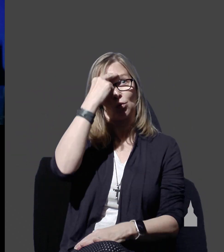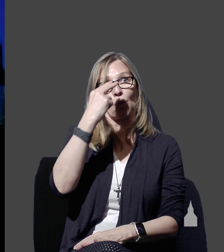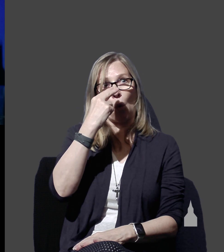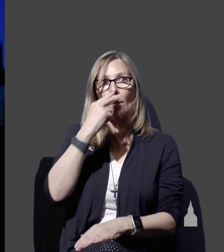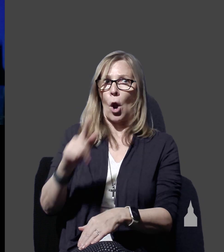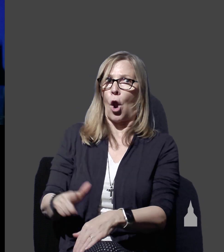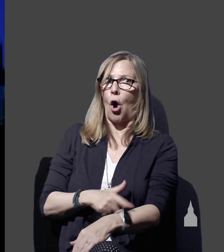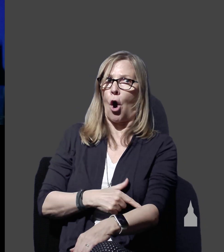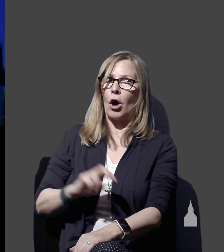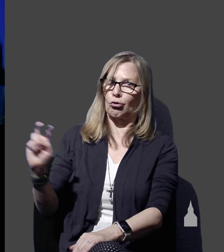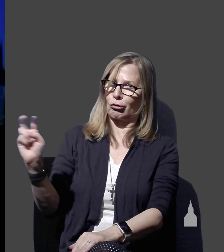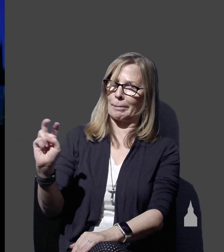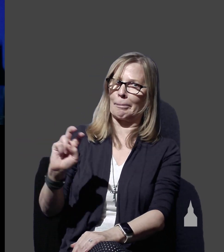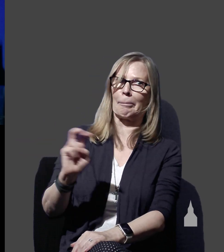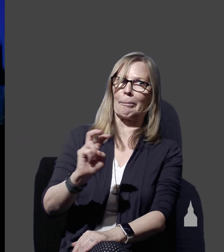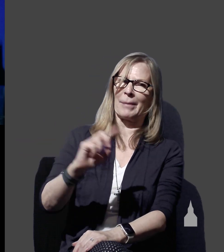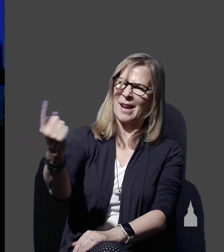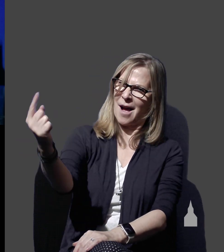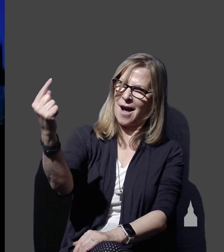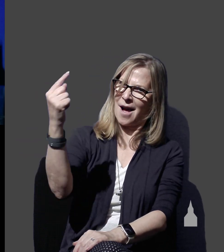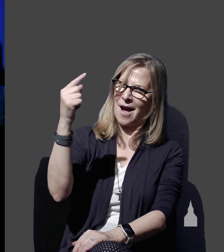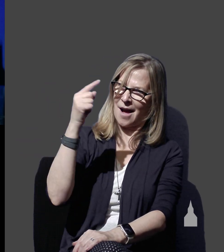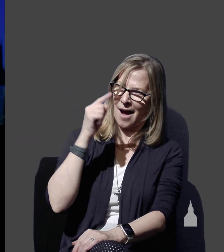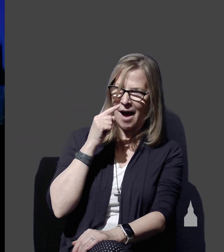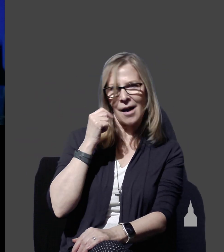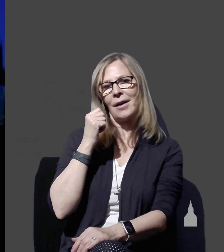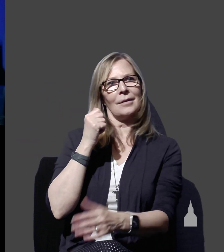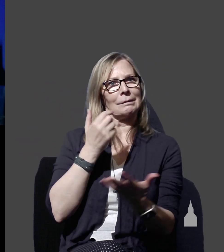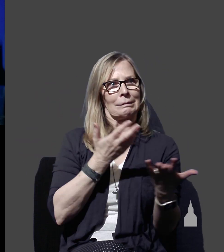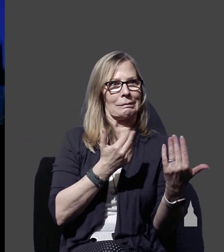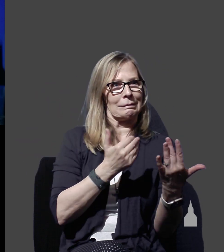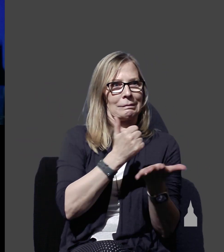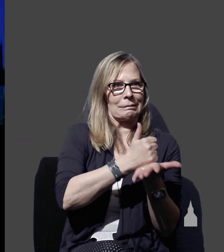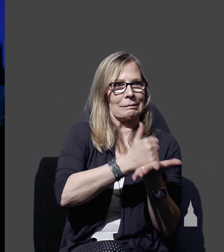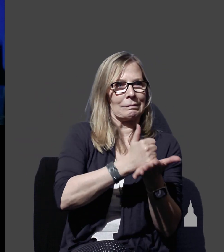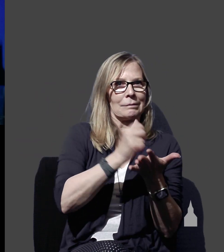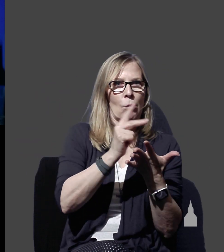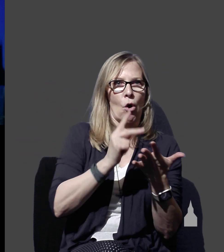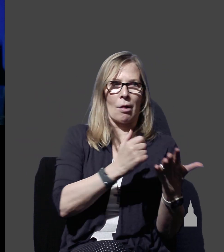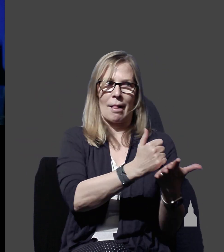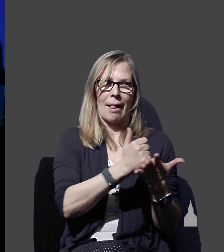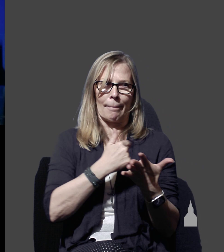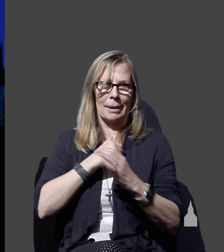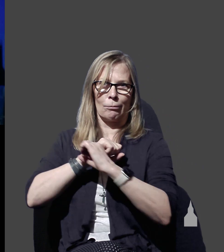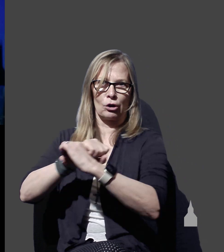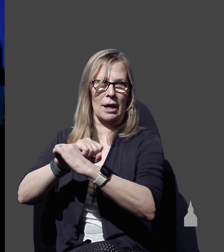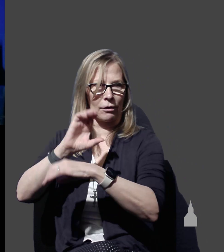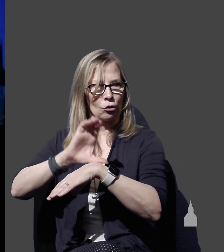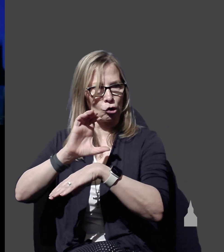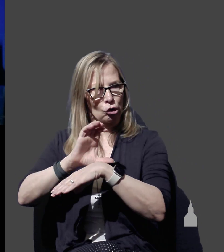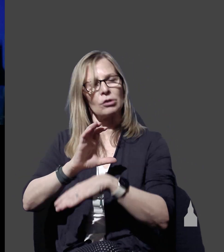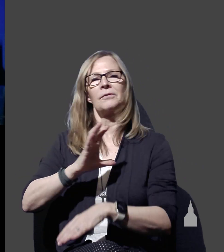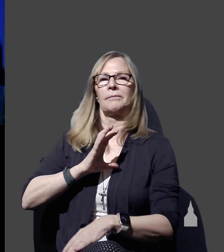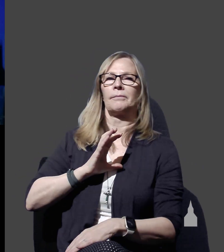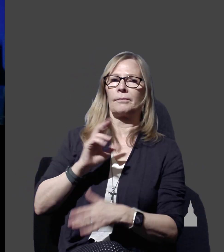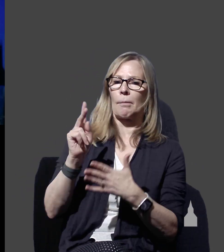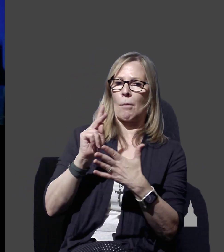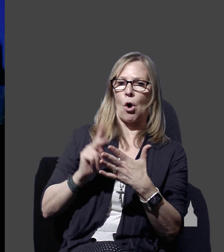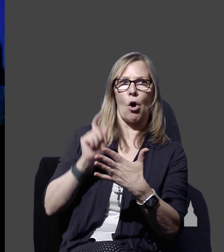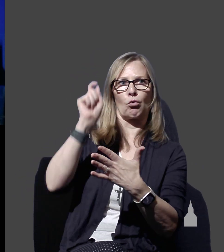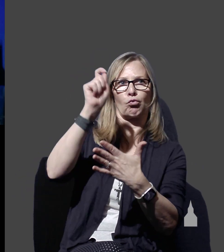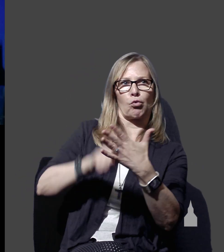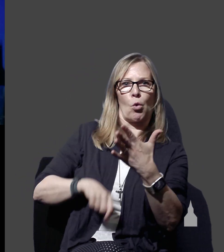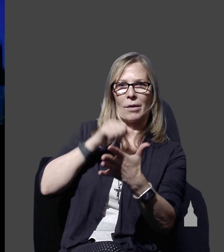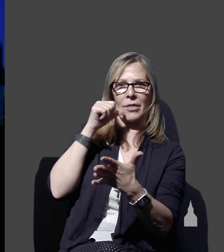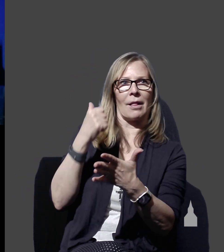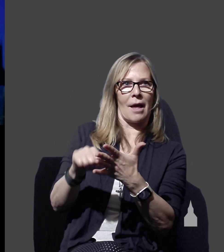long trip and a hard trip in those days, to enlist the help of the Apostle Paul to protect the church. And the Apostle wrote the letter that we call